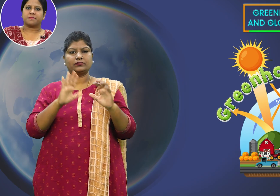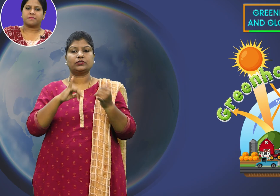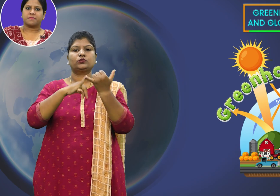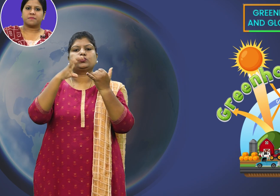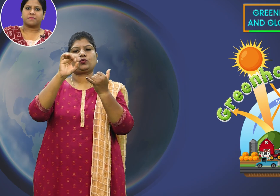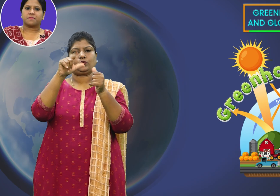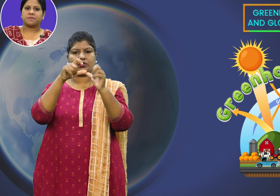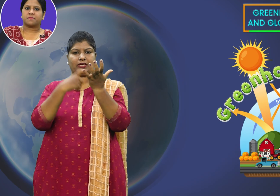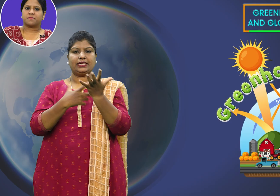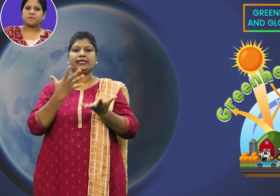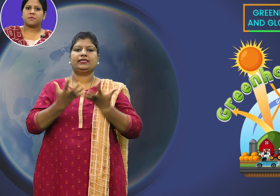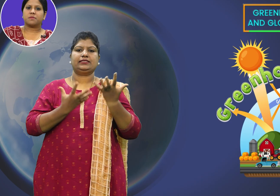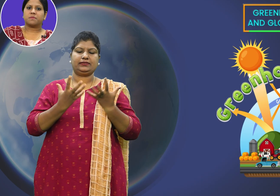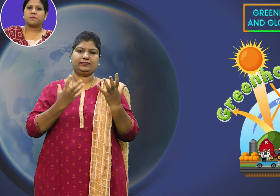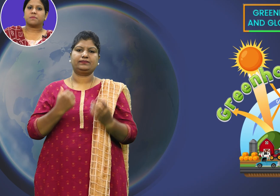heat.